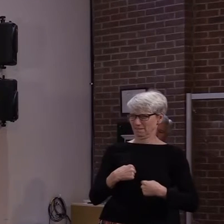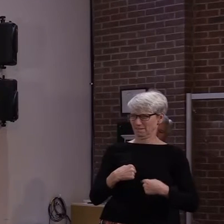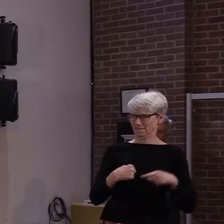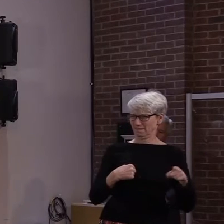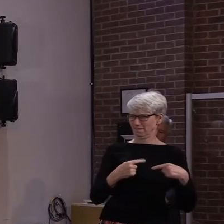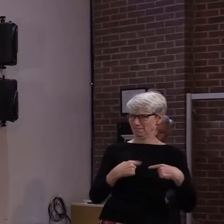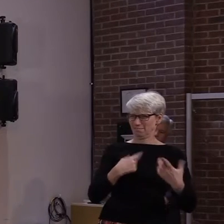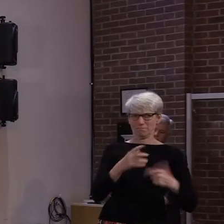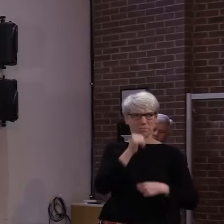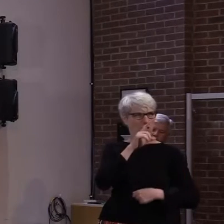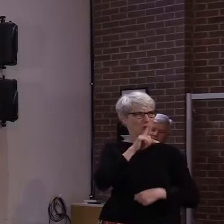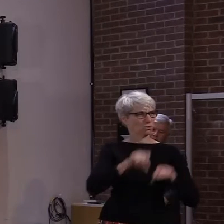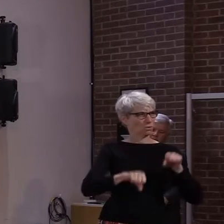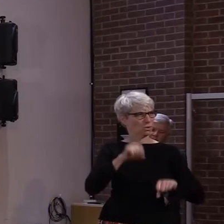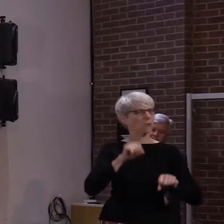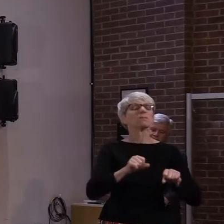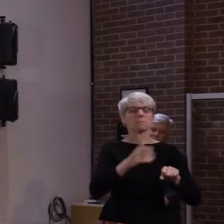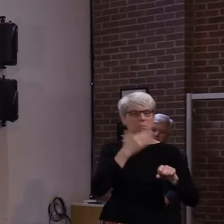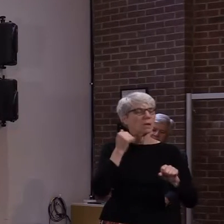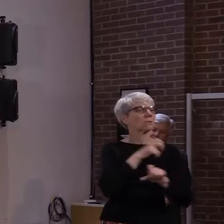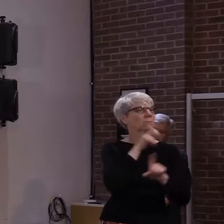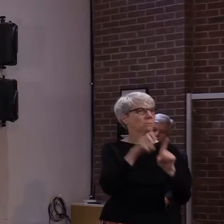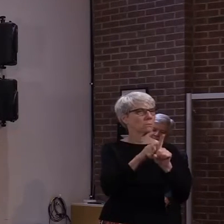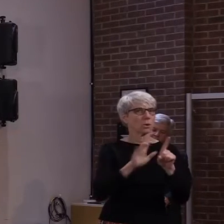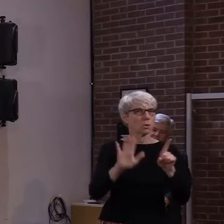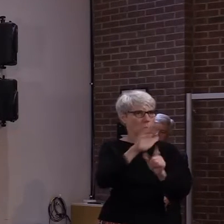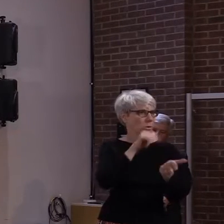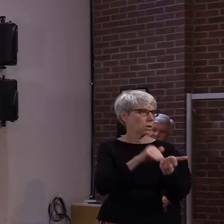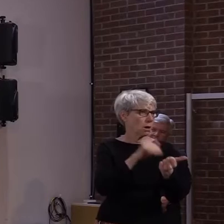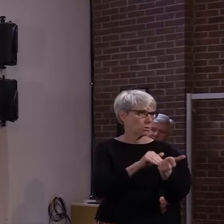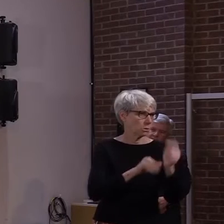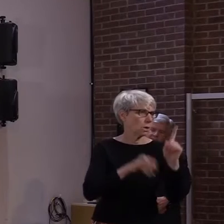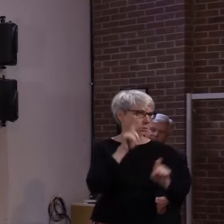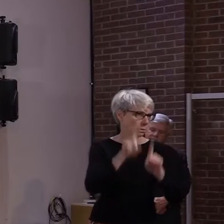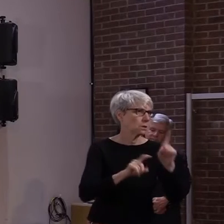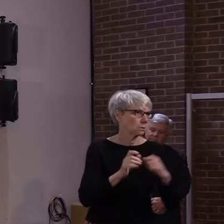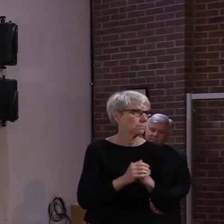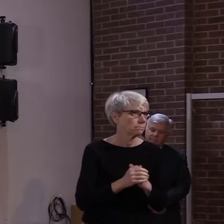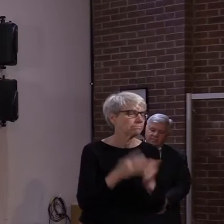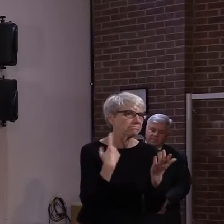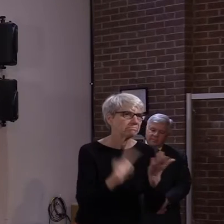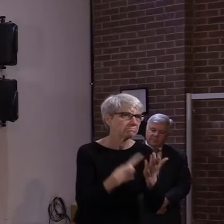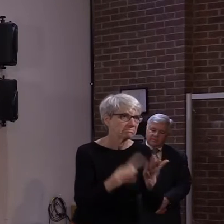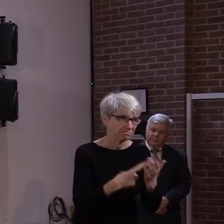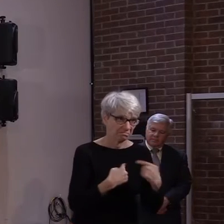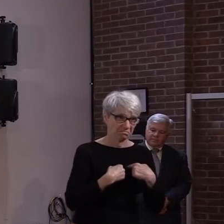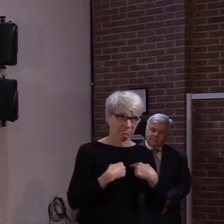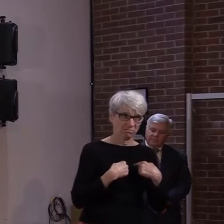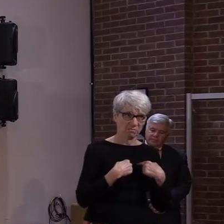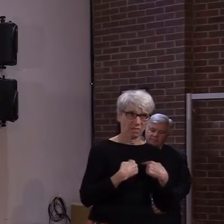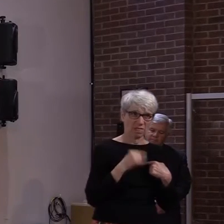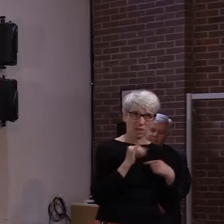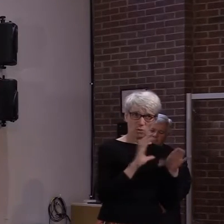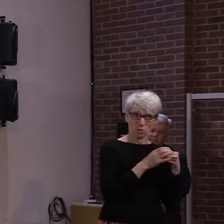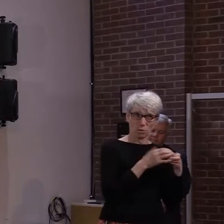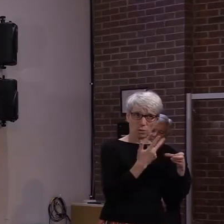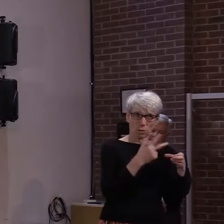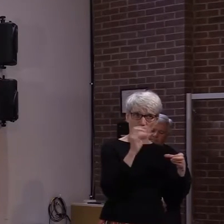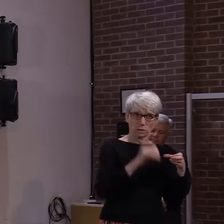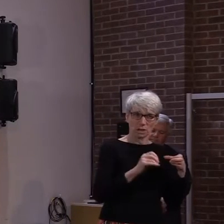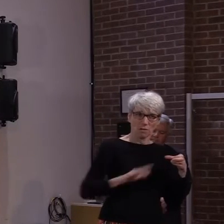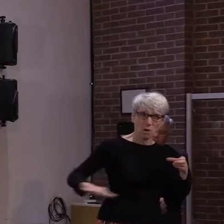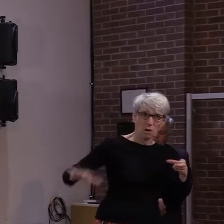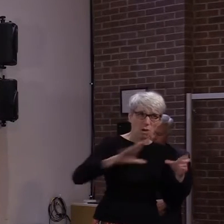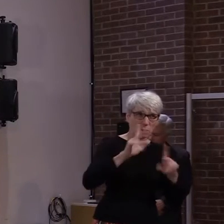your own healthcare provider about your medical condition or treatments and whether an additional dose of vaccine is appropriate for